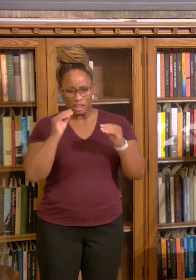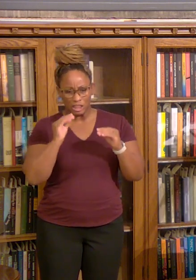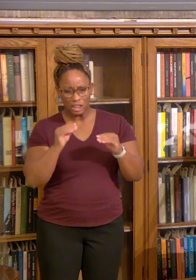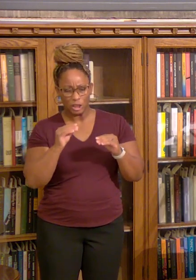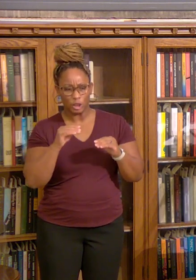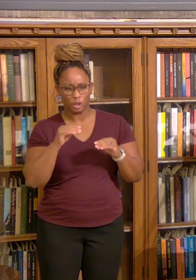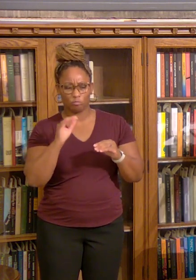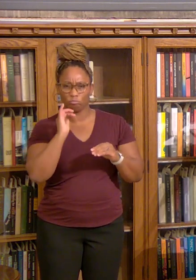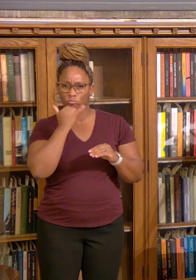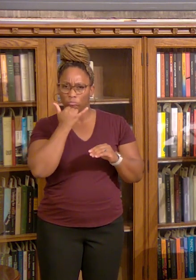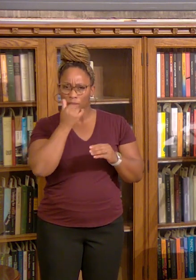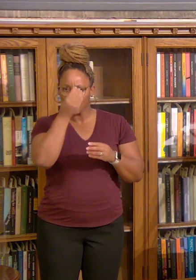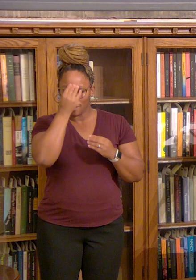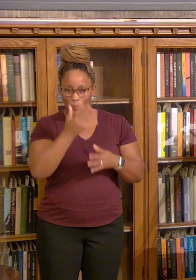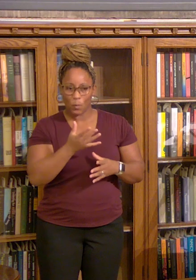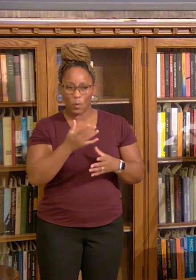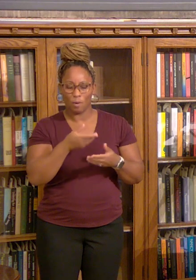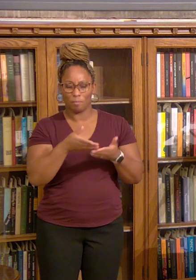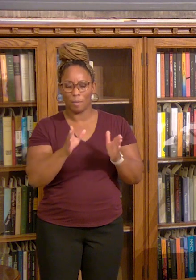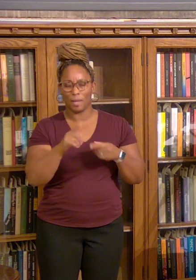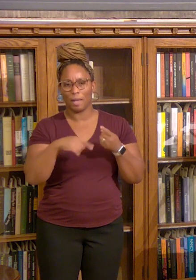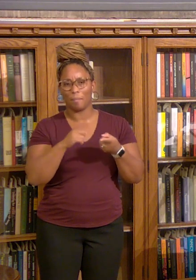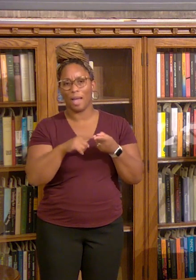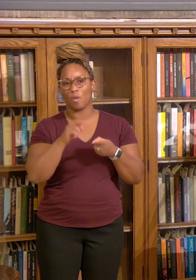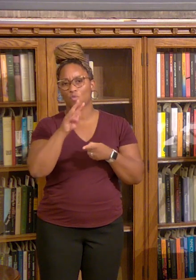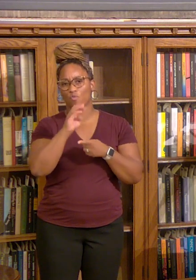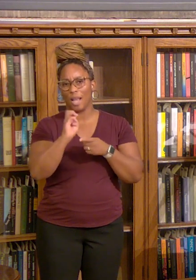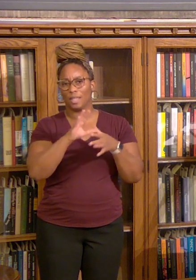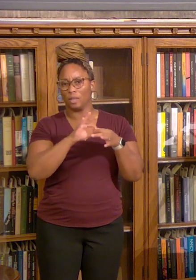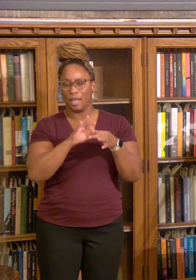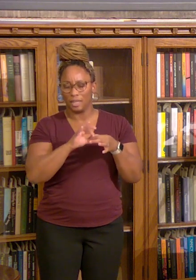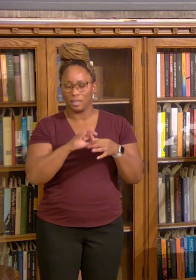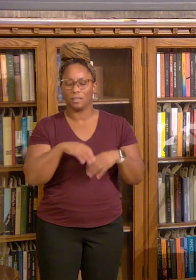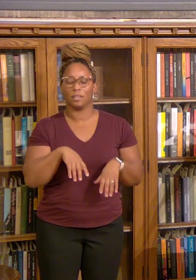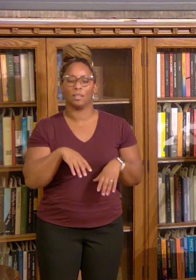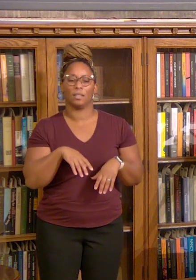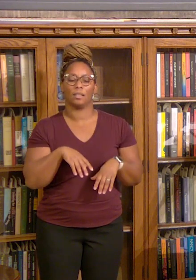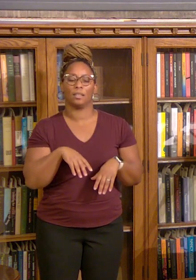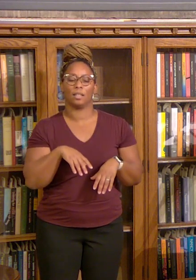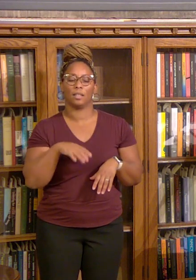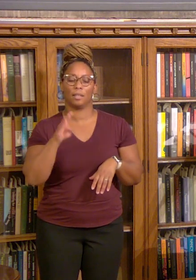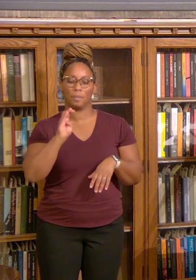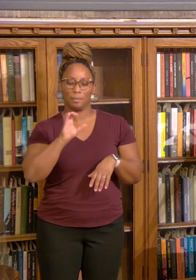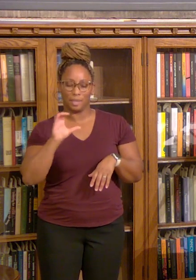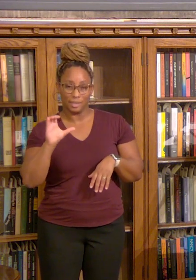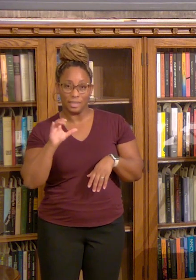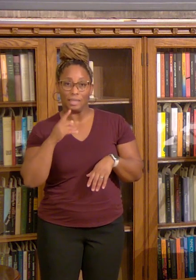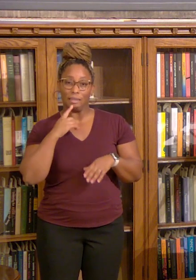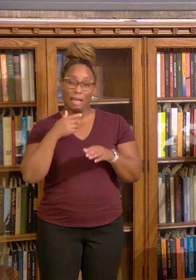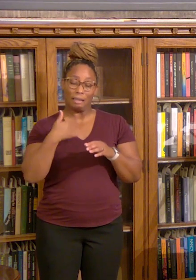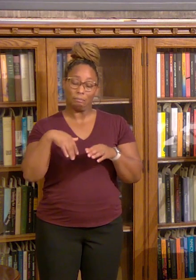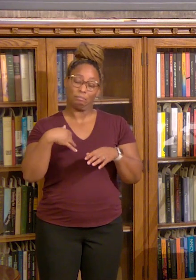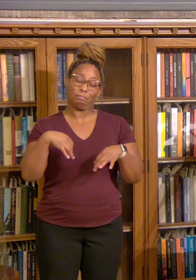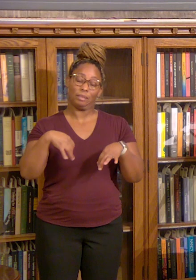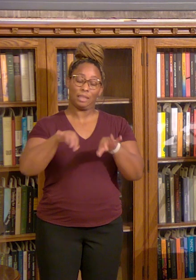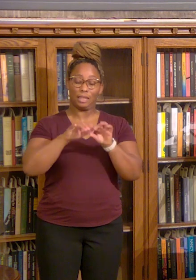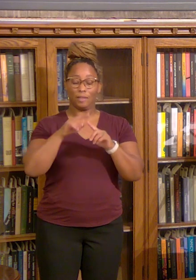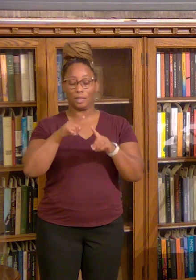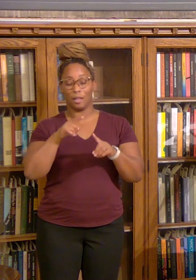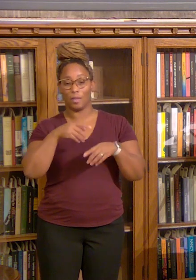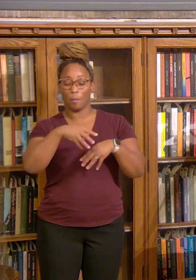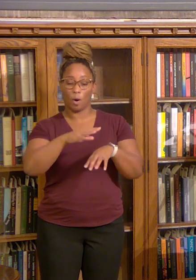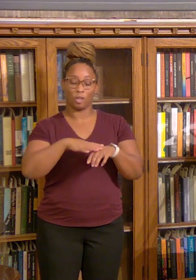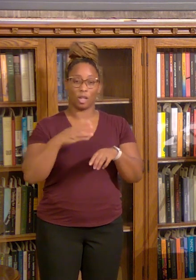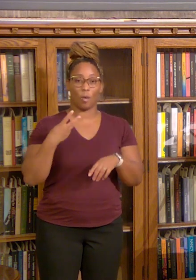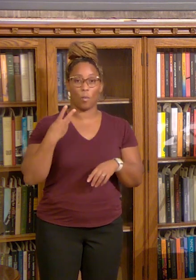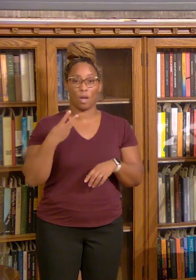misinformed British public about race relations explaining as we heard earlier by the BBC the significance of the March on Washington and James